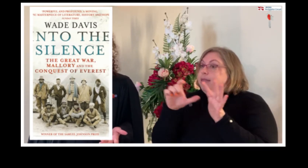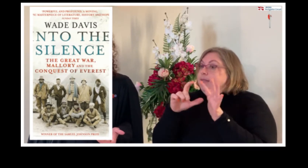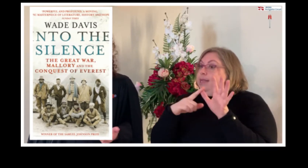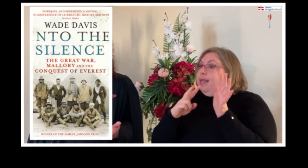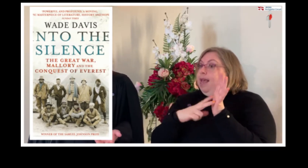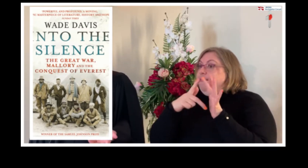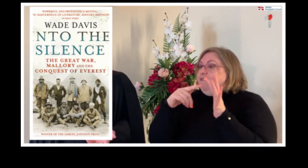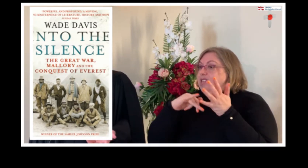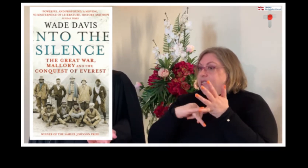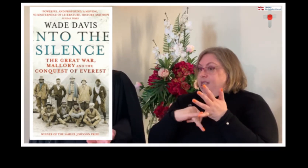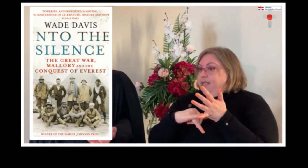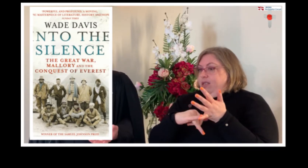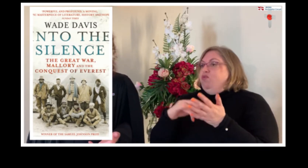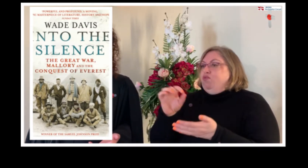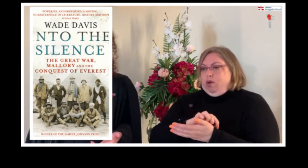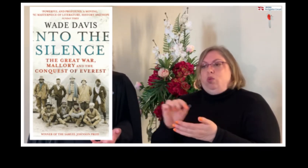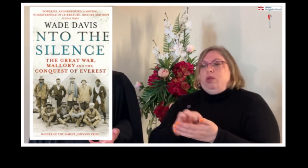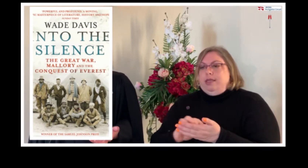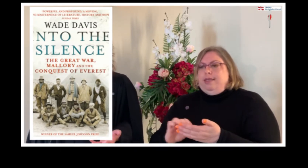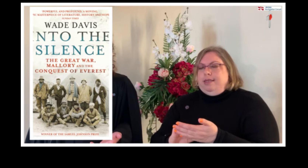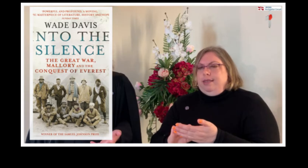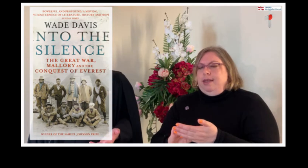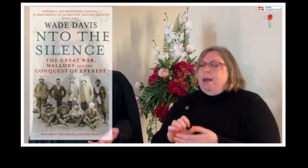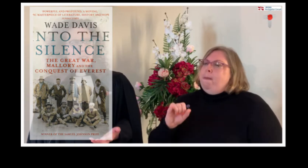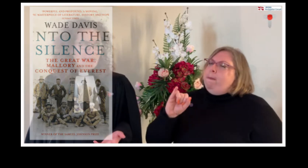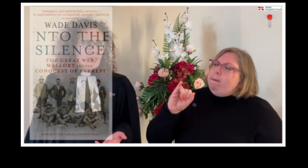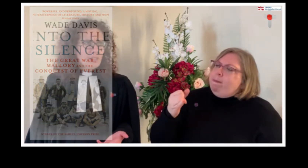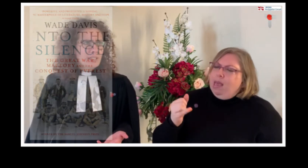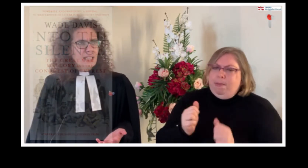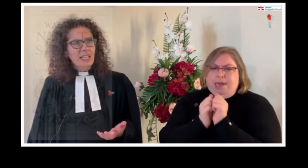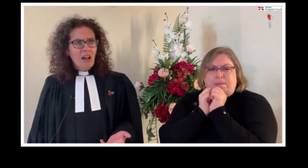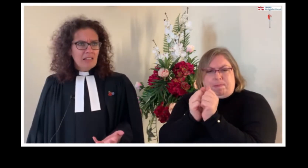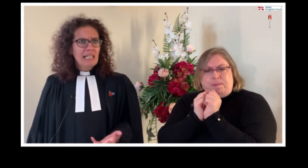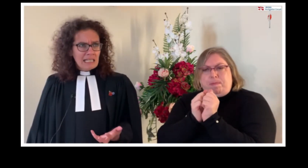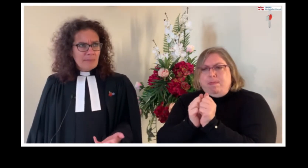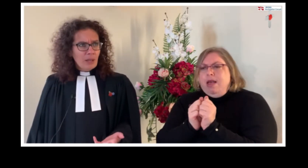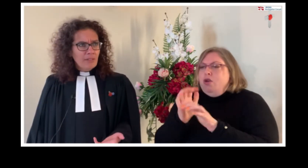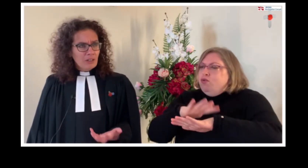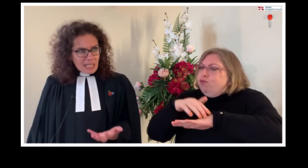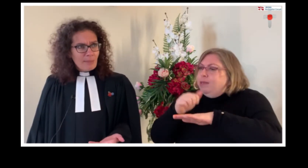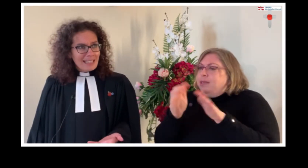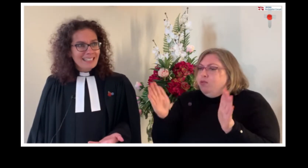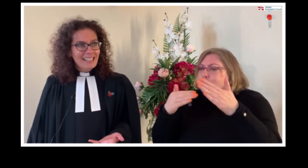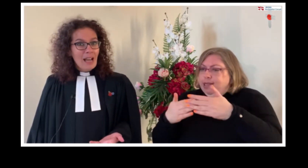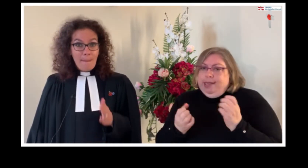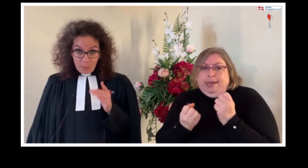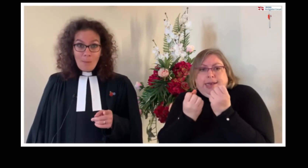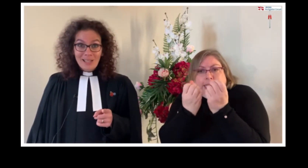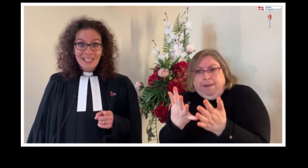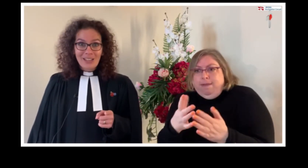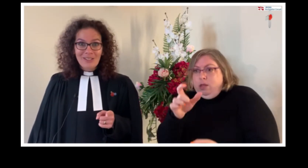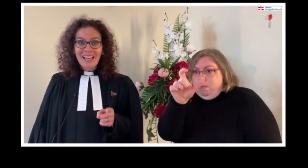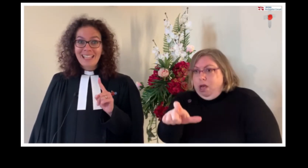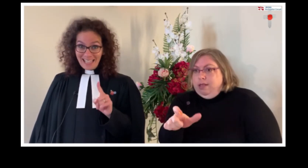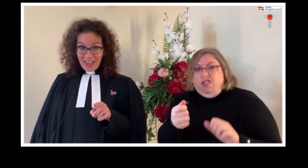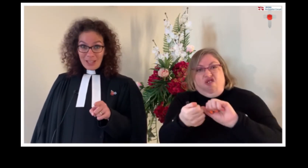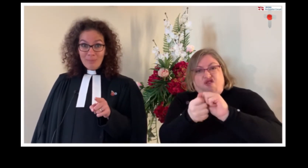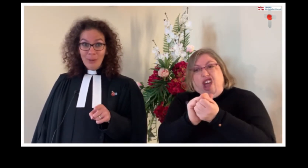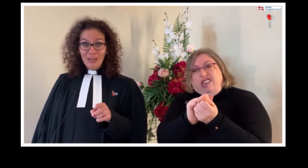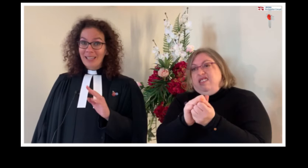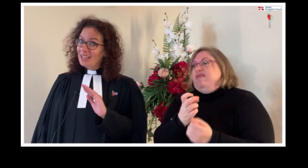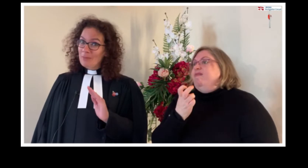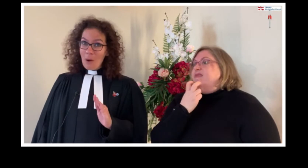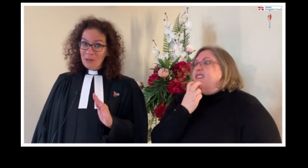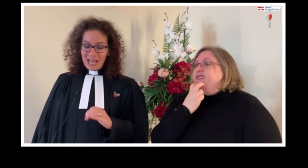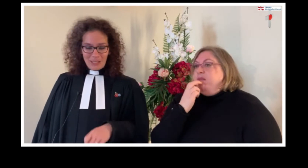And if you're thinking, oh, I don't know what to buy Uncle David and Aunt Elizabeth for Christmas, I promise you, get